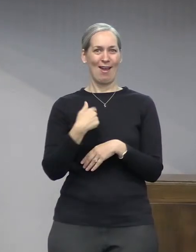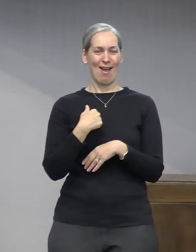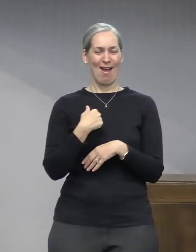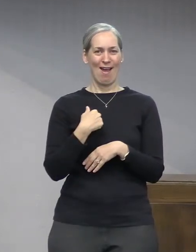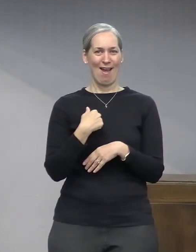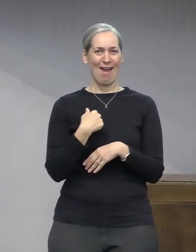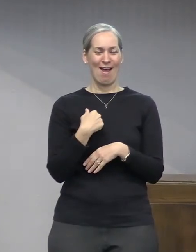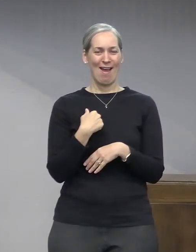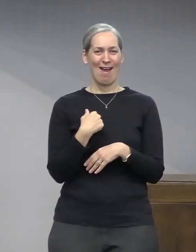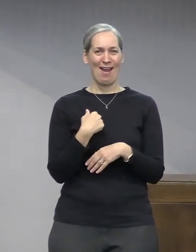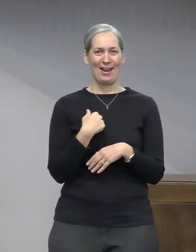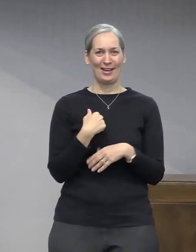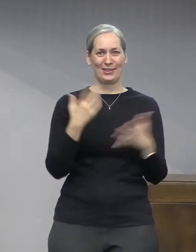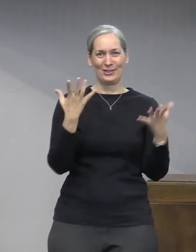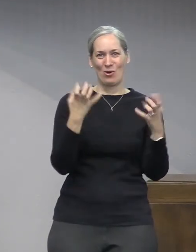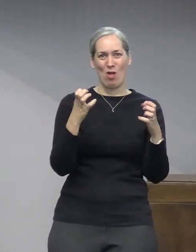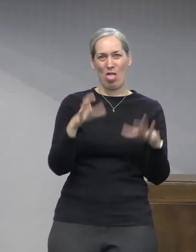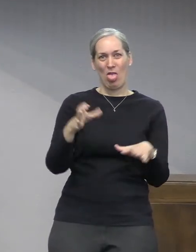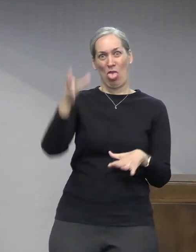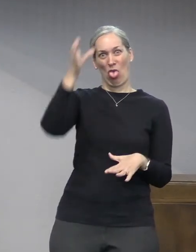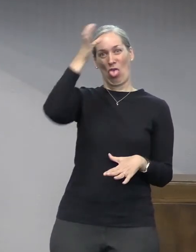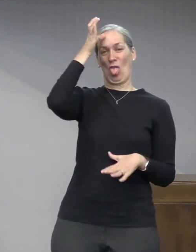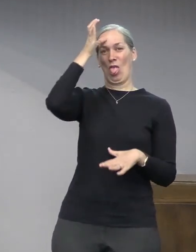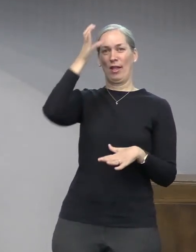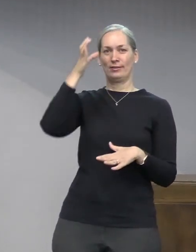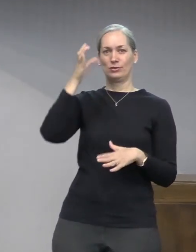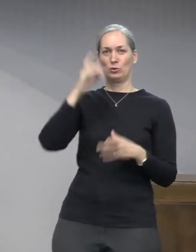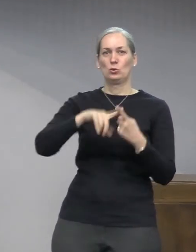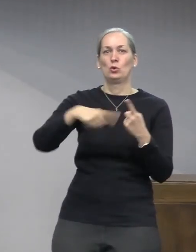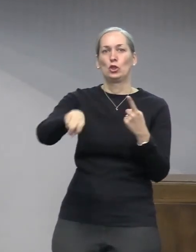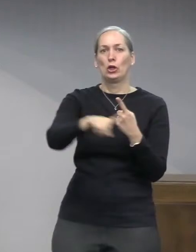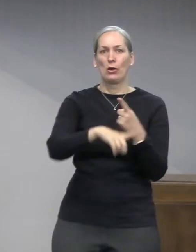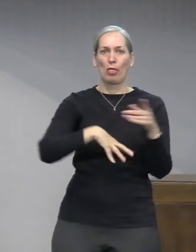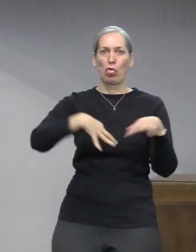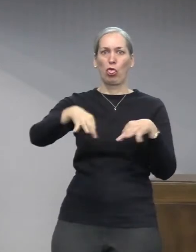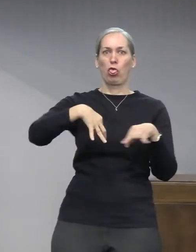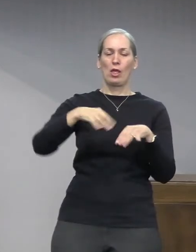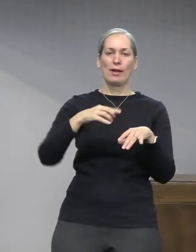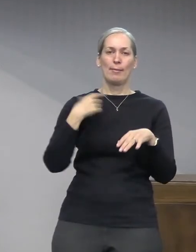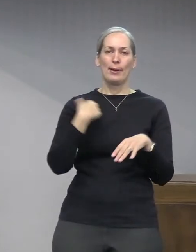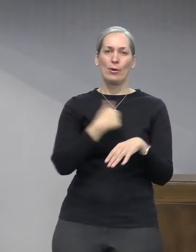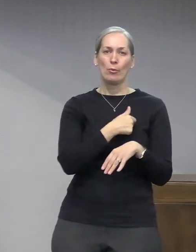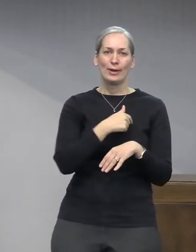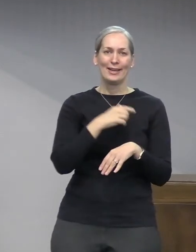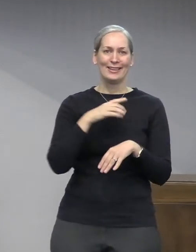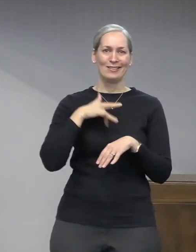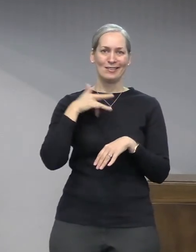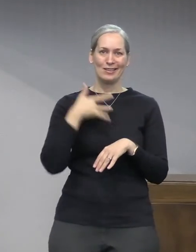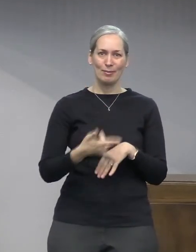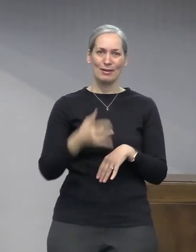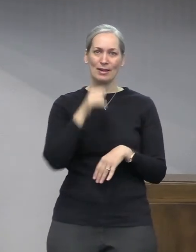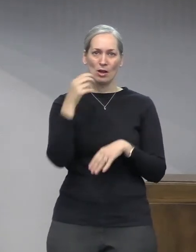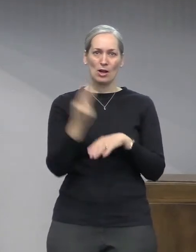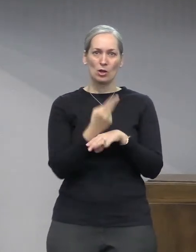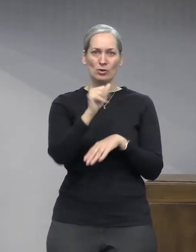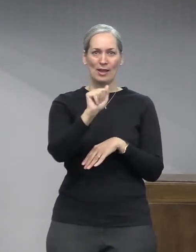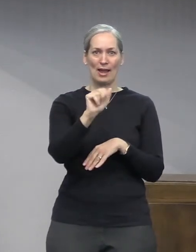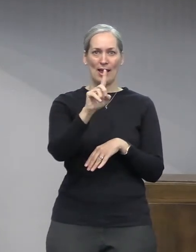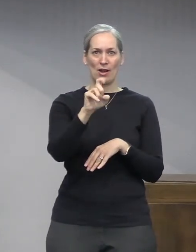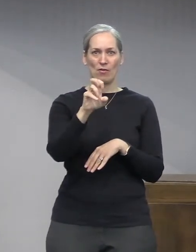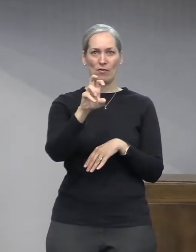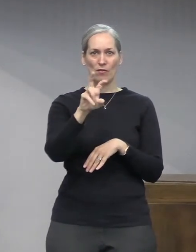all scholarly on you. That's not normally what we do with adverbs. We don't treat them as a noun. We don't say, I'm